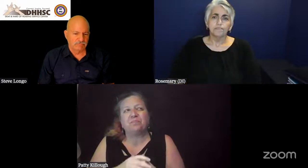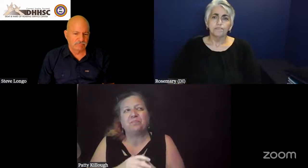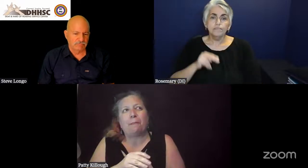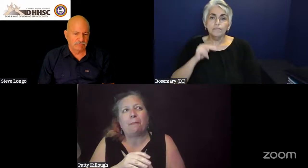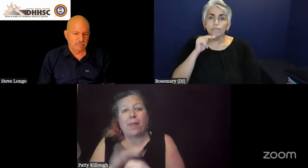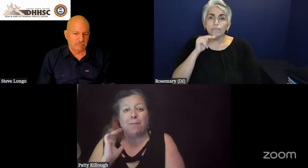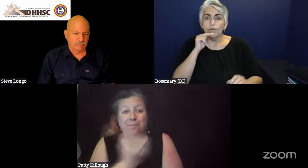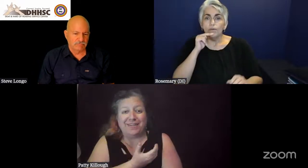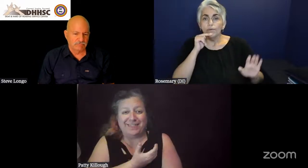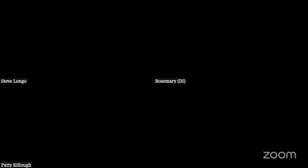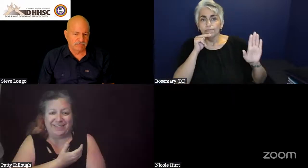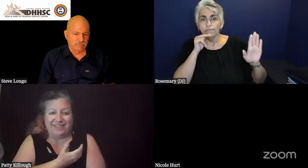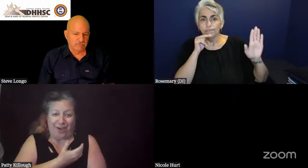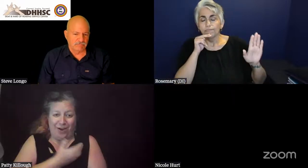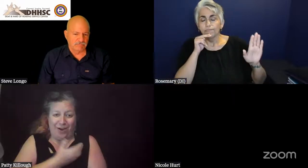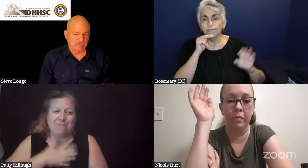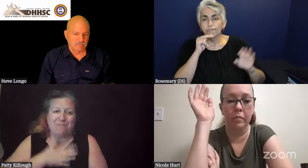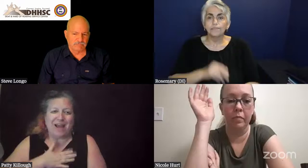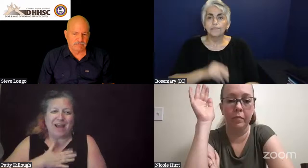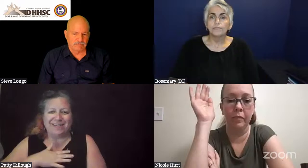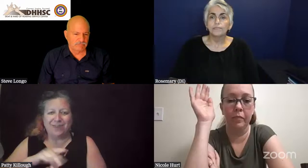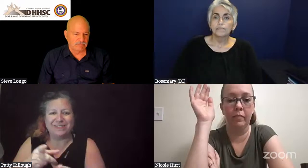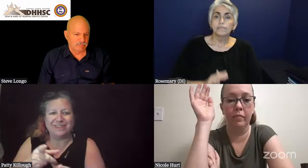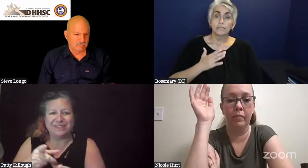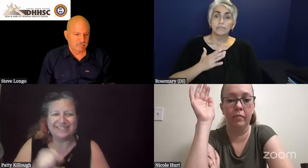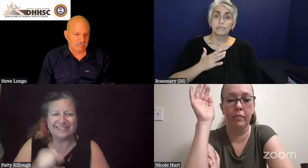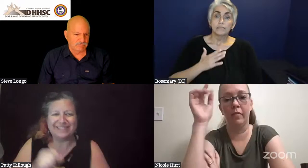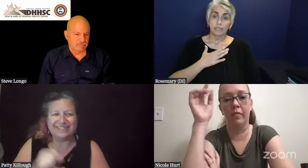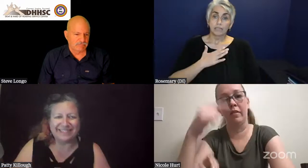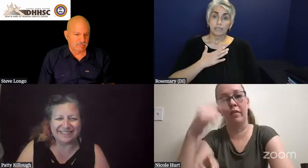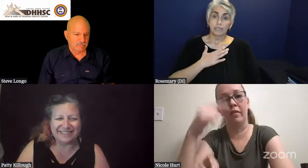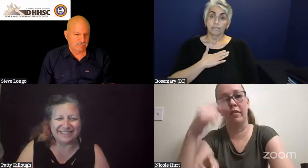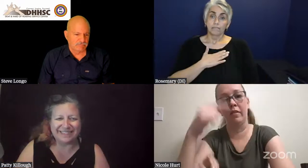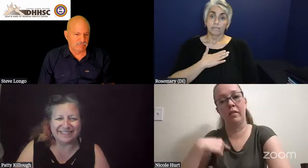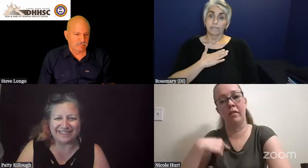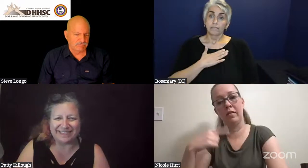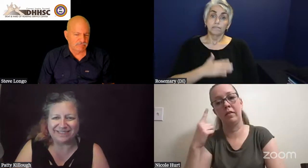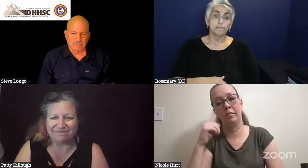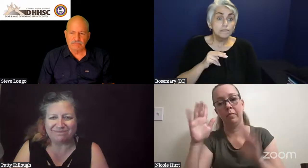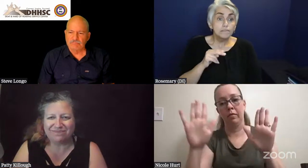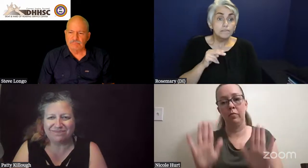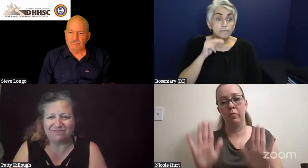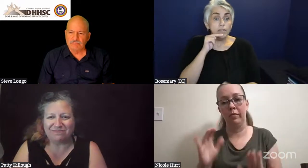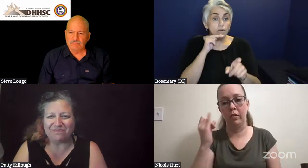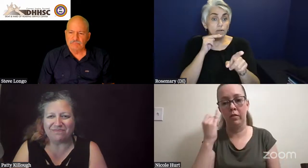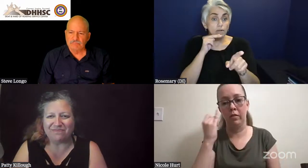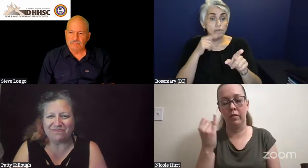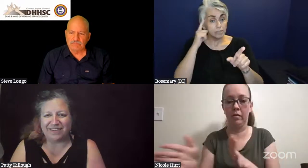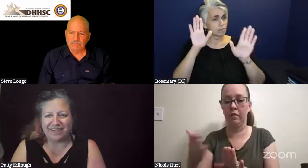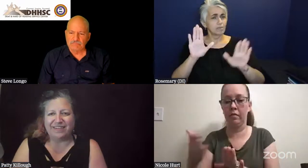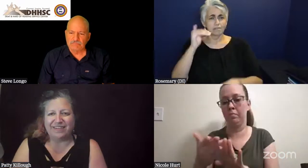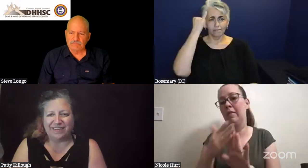involvement. Please let me know if you have ideas. Nicole is raising her hand and saying,